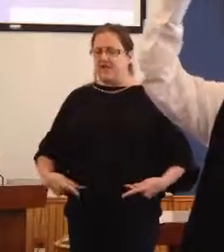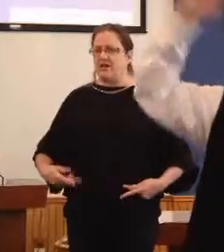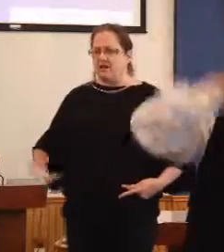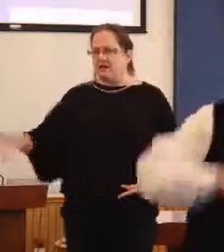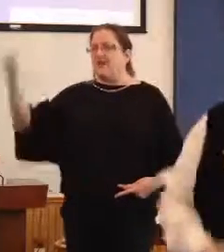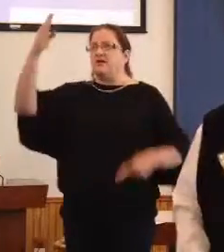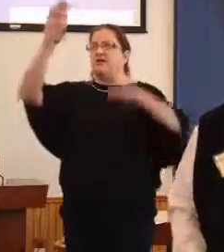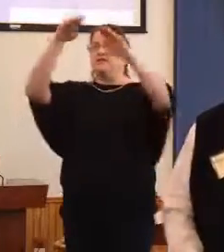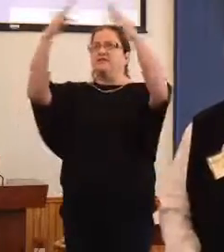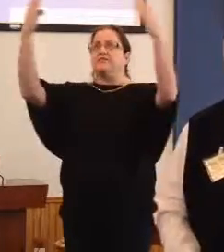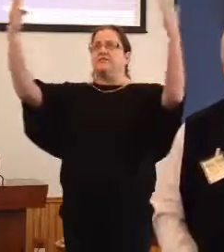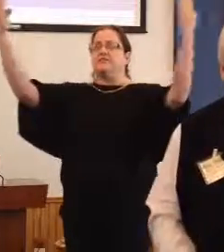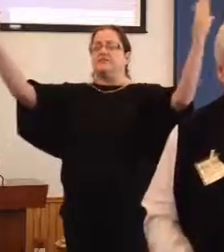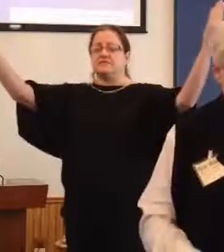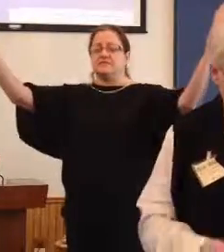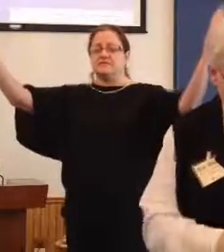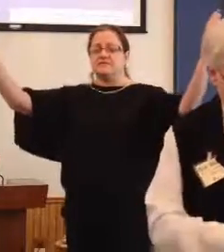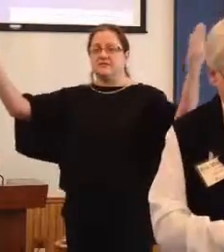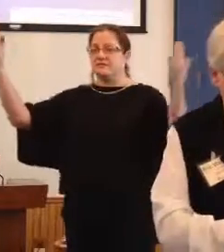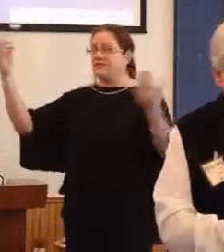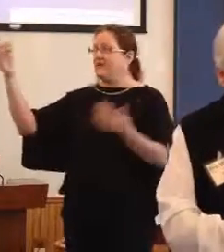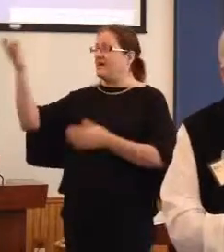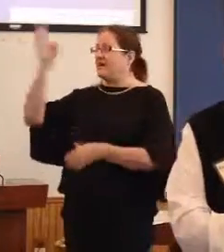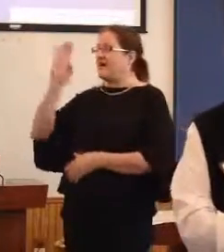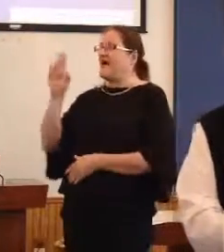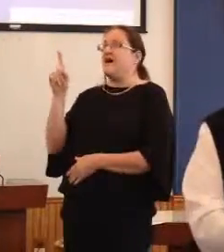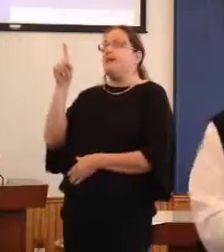just above the clouds.